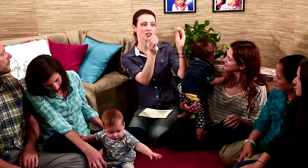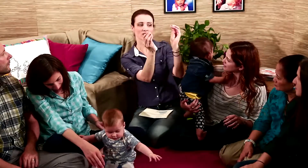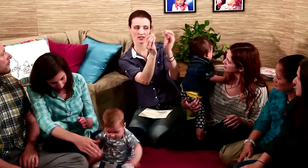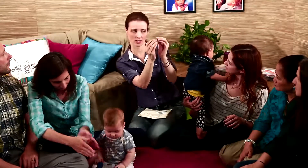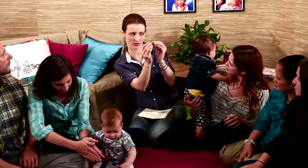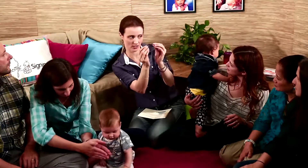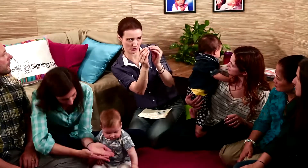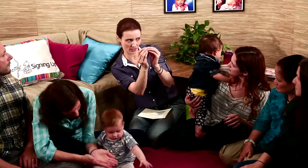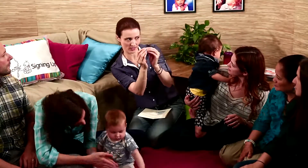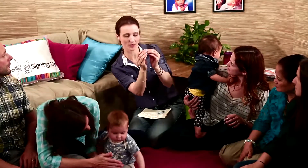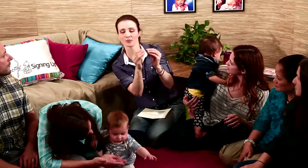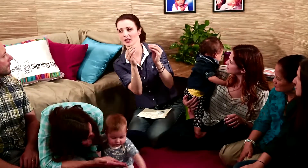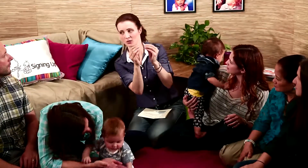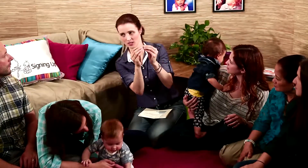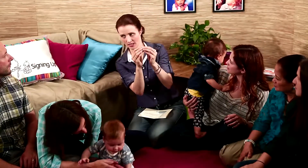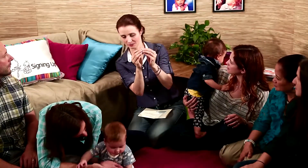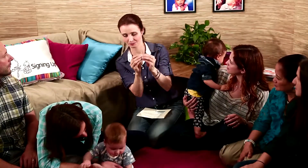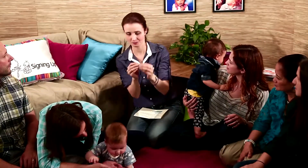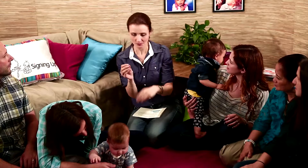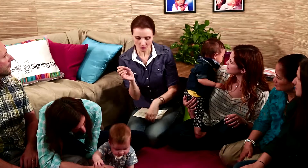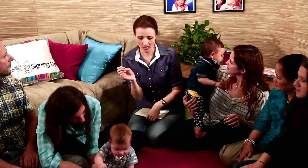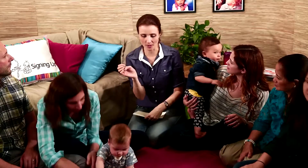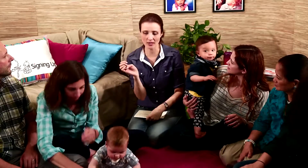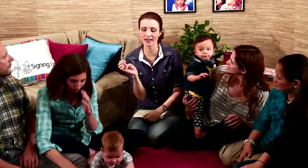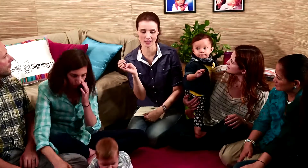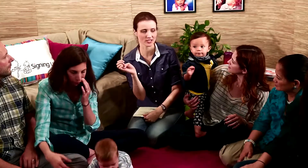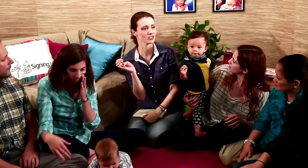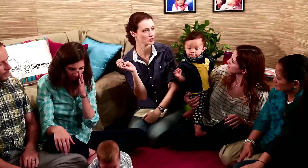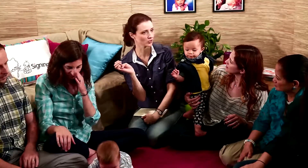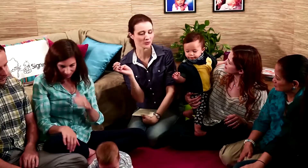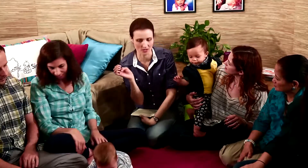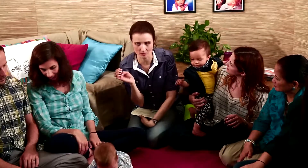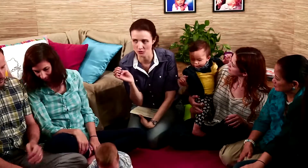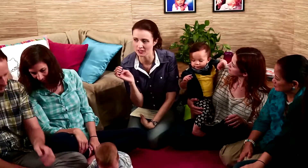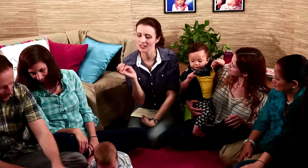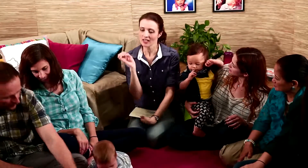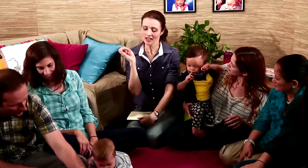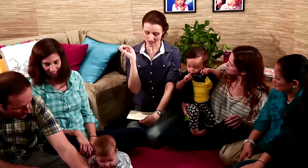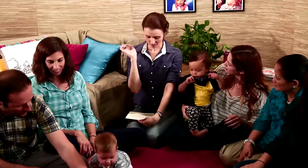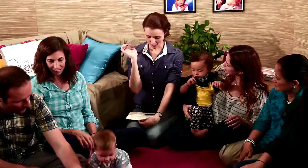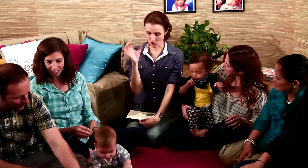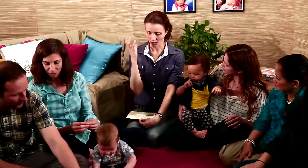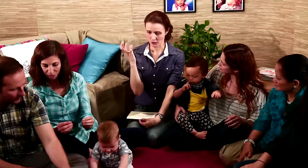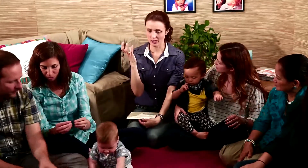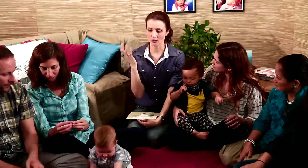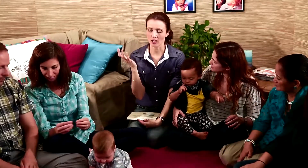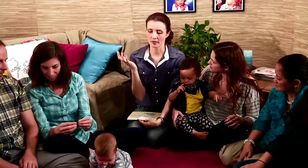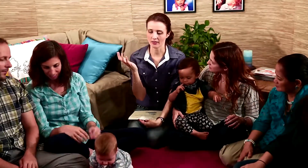gaze, get your hands in front of them, and do the sign. And that can take some doing, like we talked about earlier. You have to alter your routine to accommodate that.